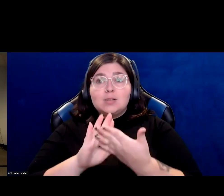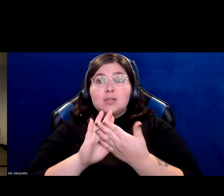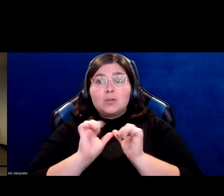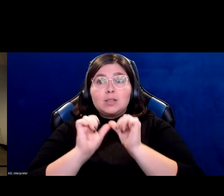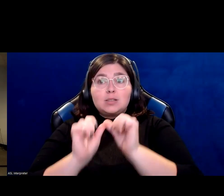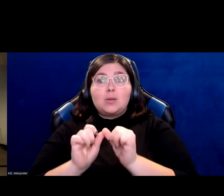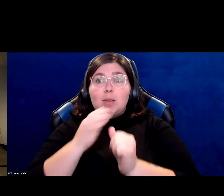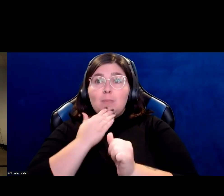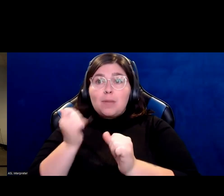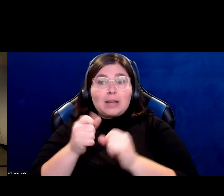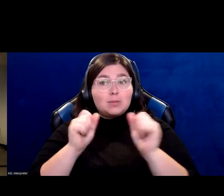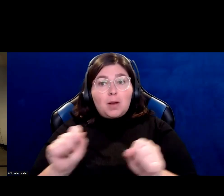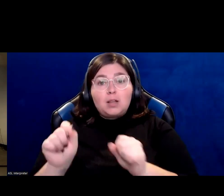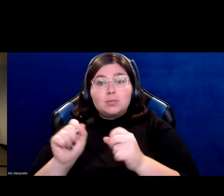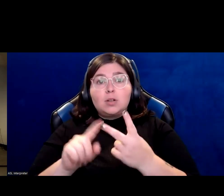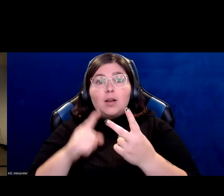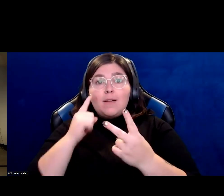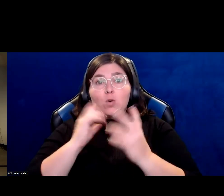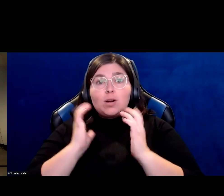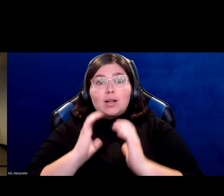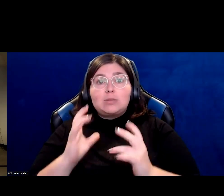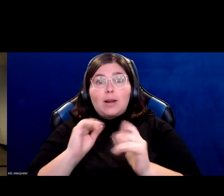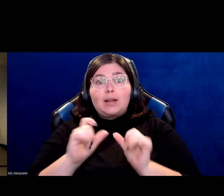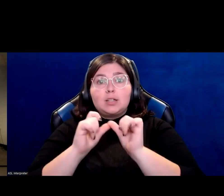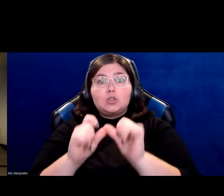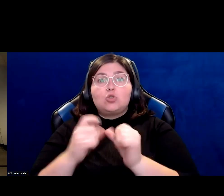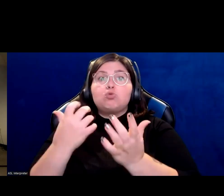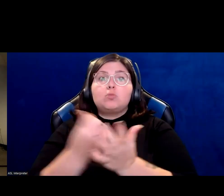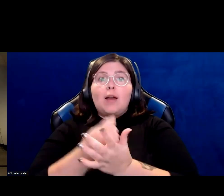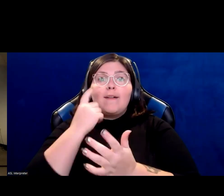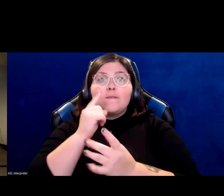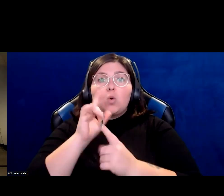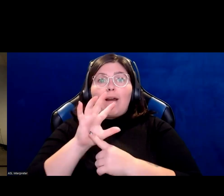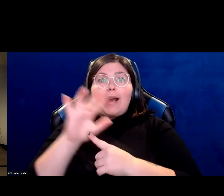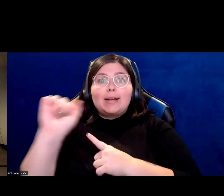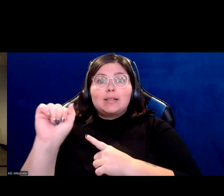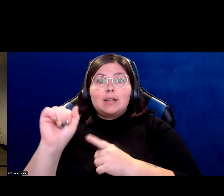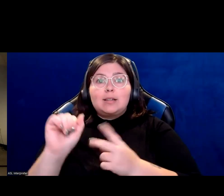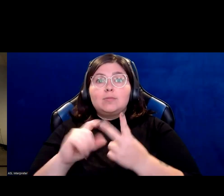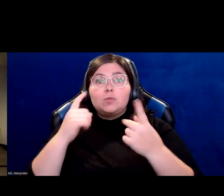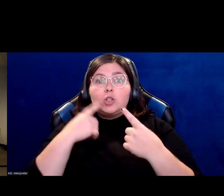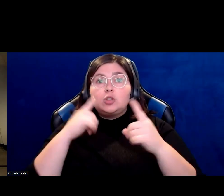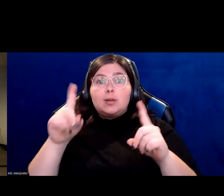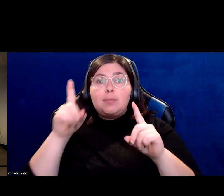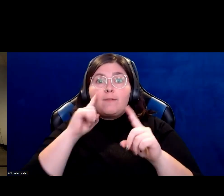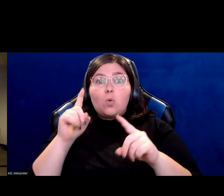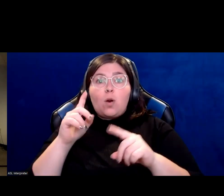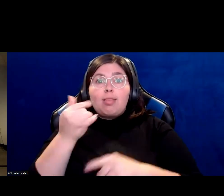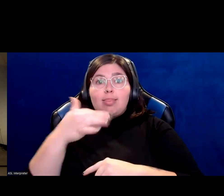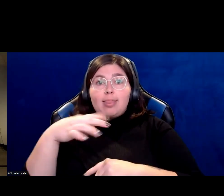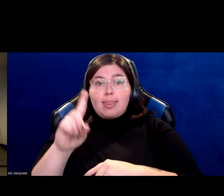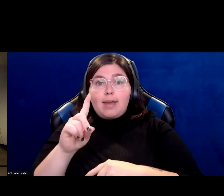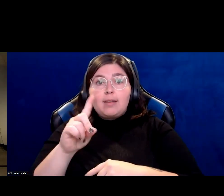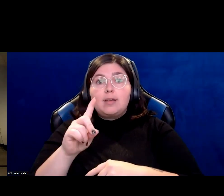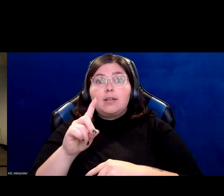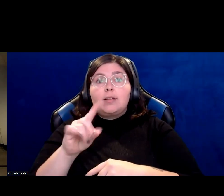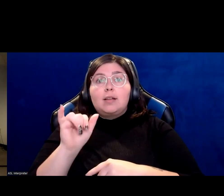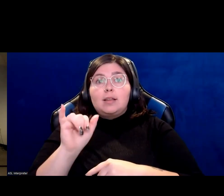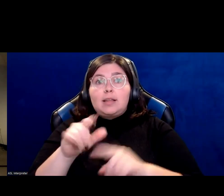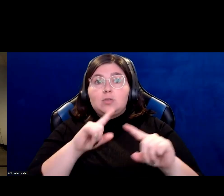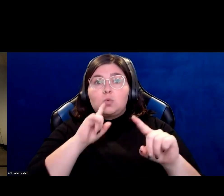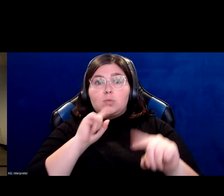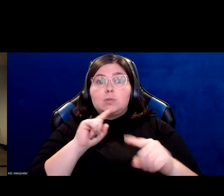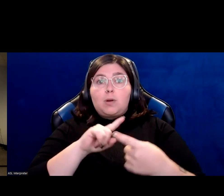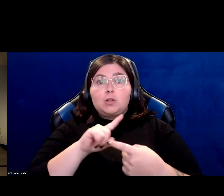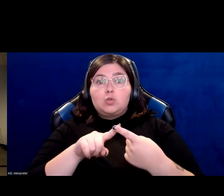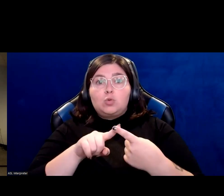can for our customers and continue to strive for excellence. The achievements we've made on lead undoubtedly is in response